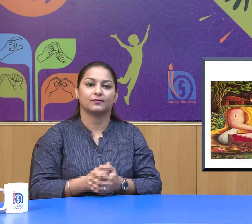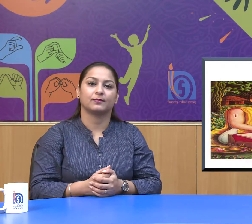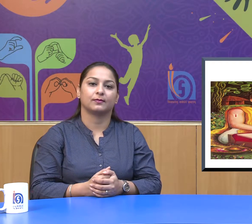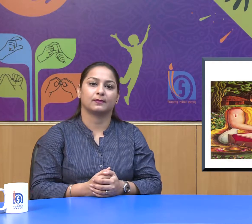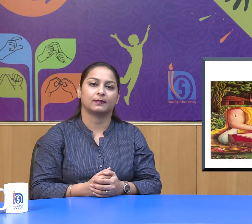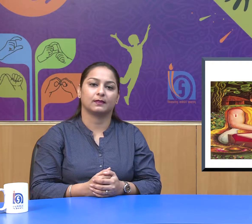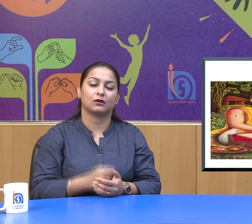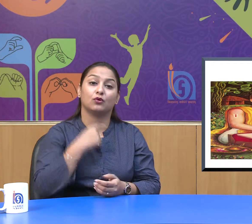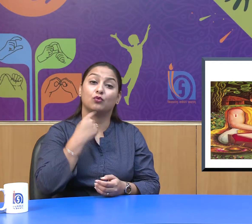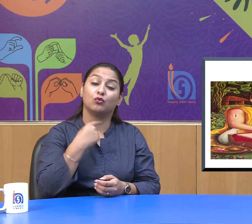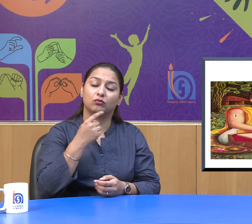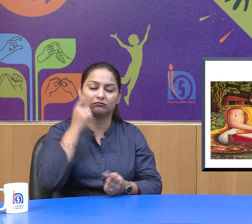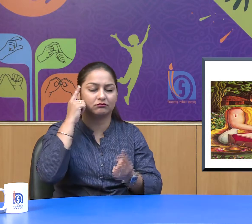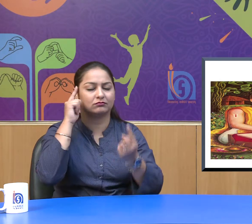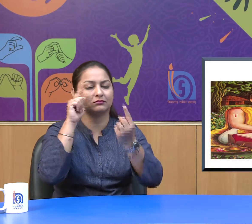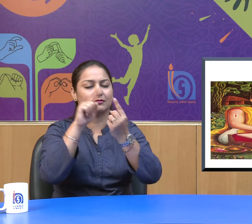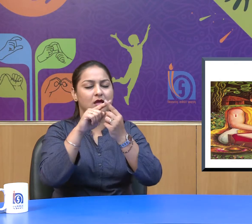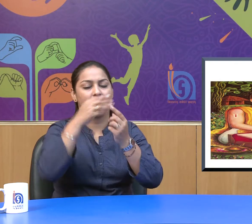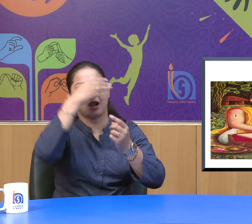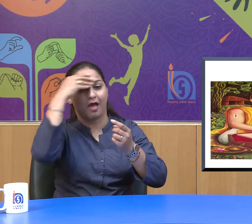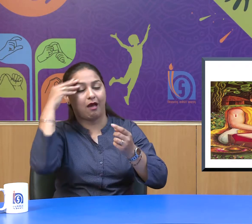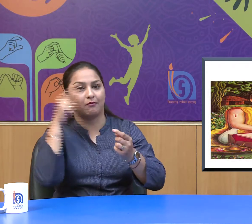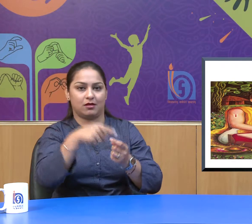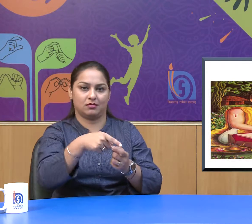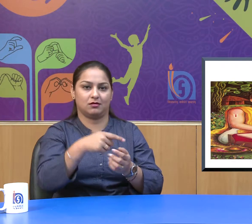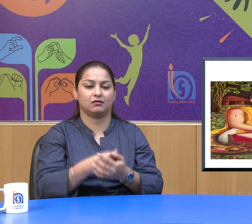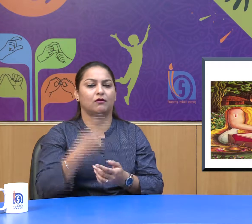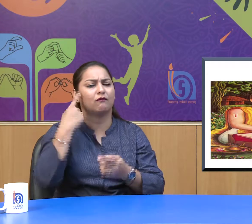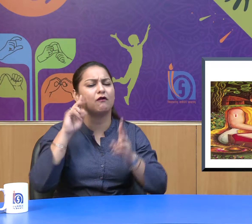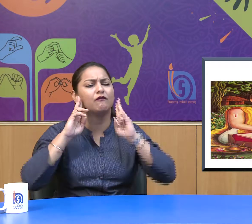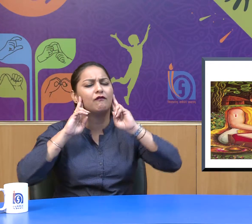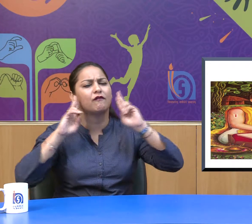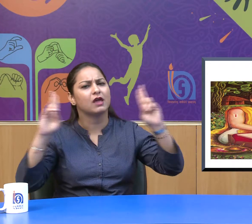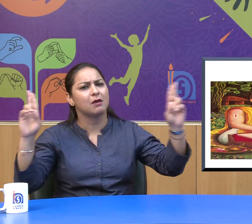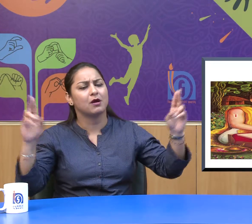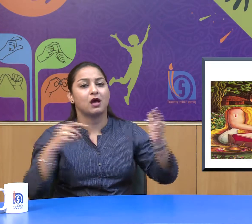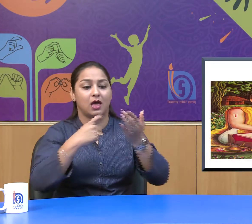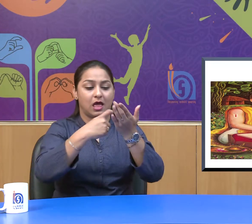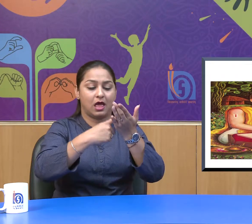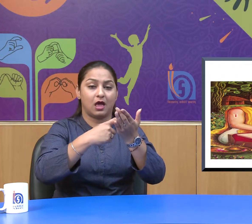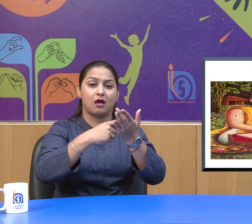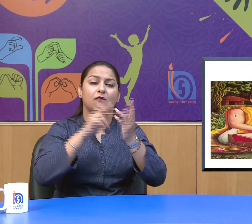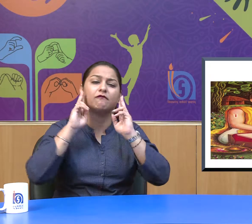who idolized Rama in his famous Ramcharitra Manas.